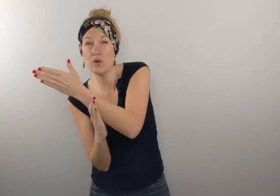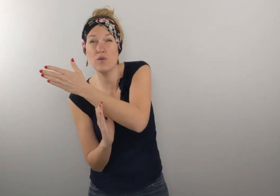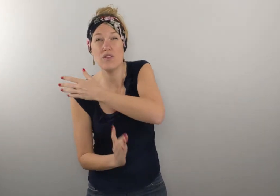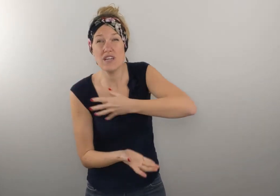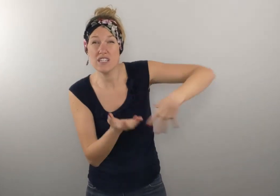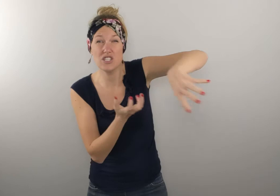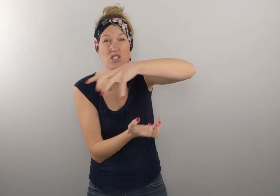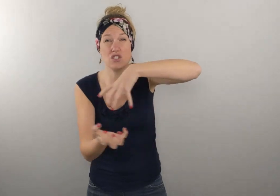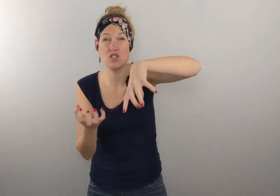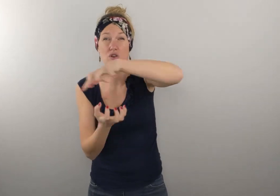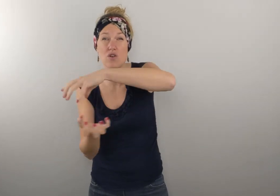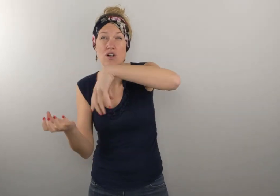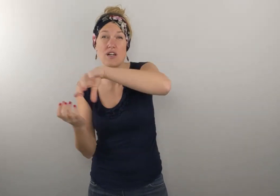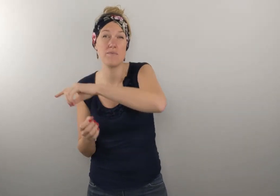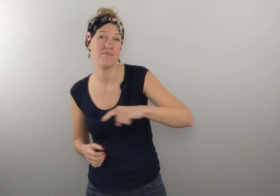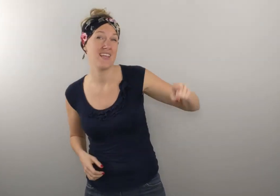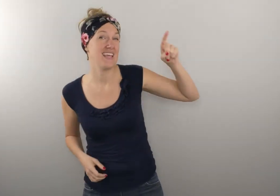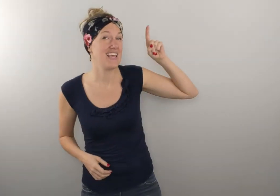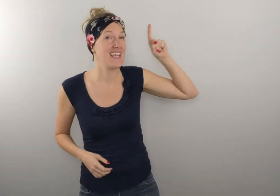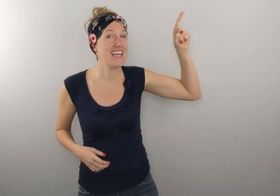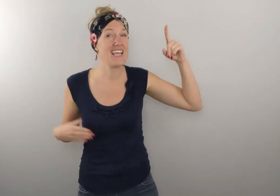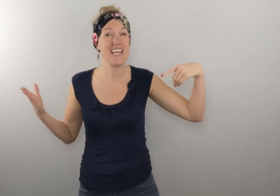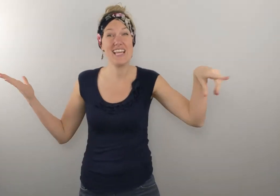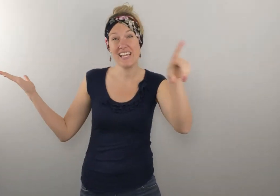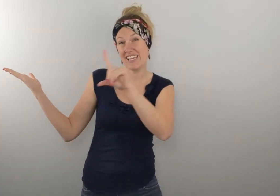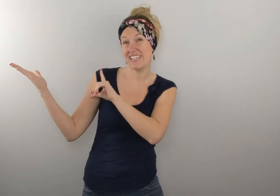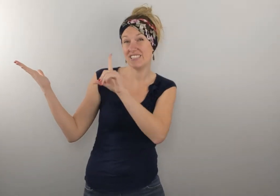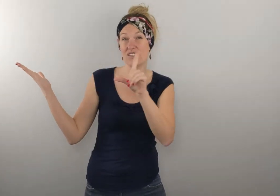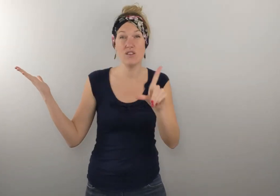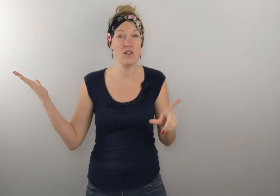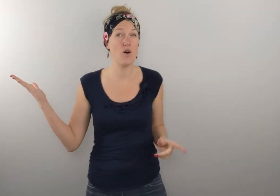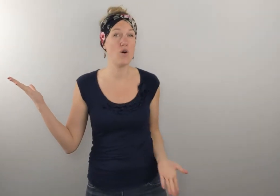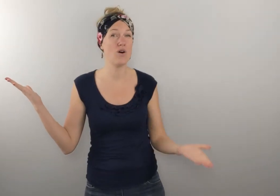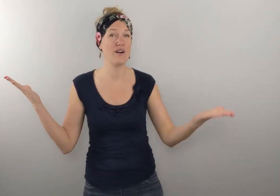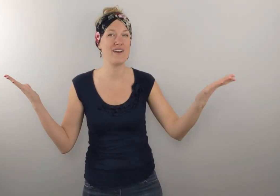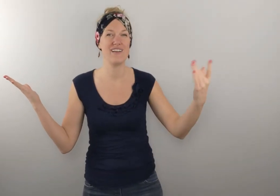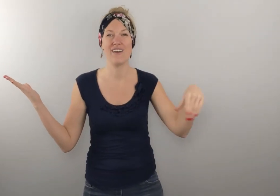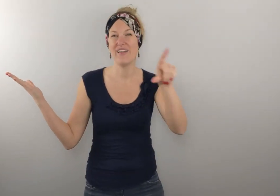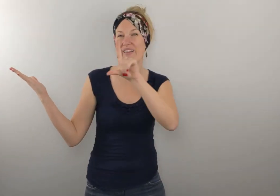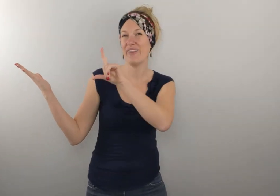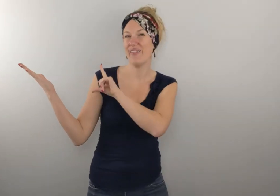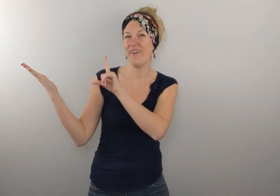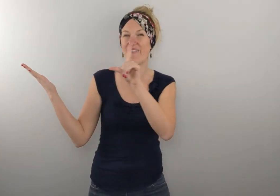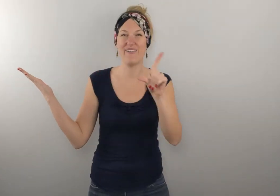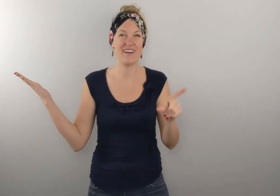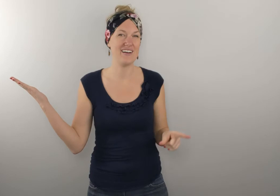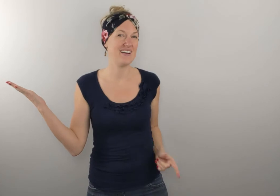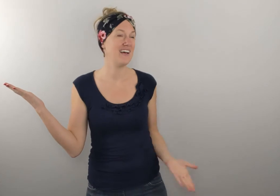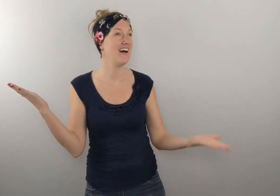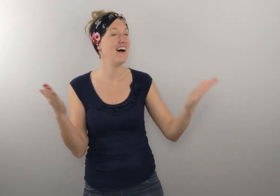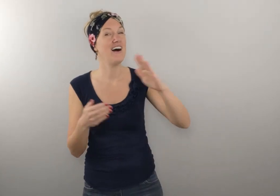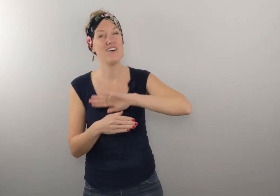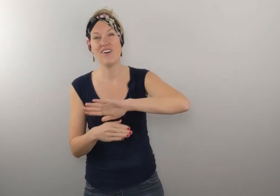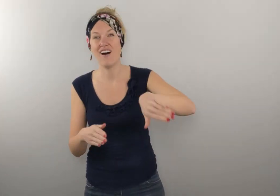Through the storm, he is Lord, Lord of